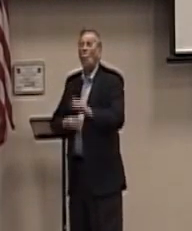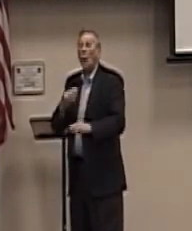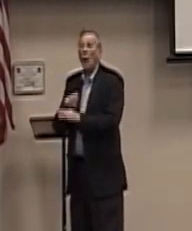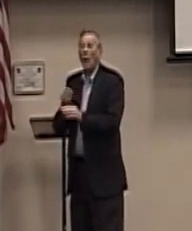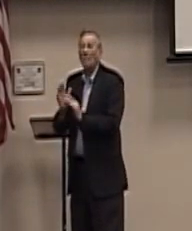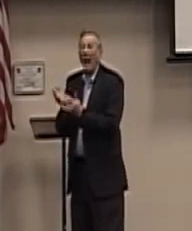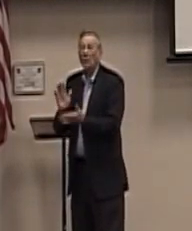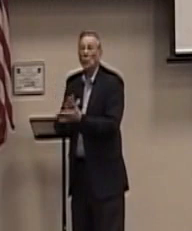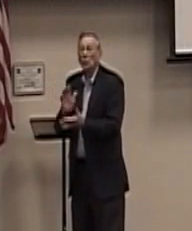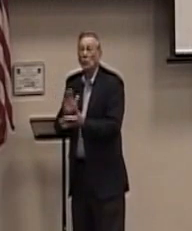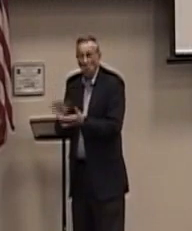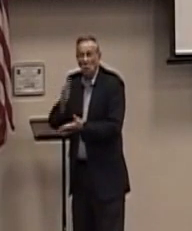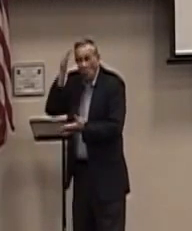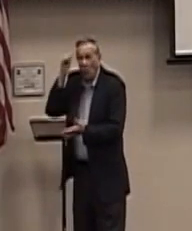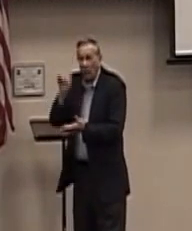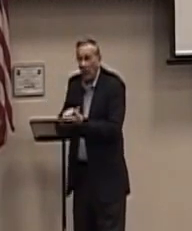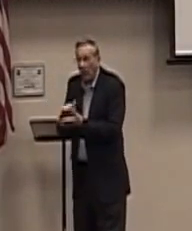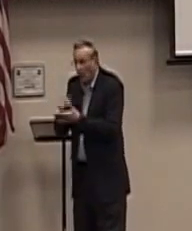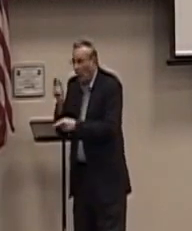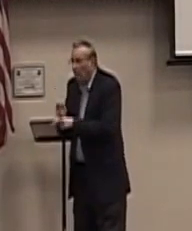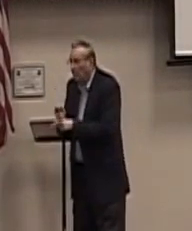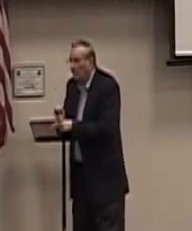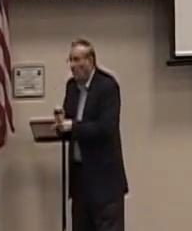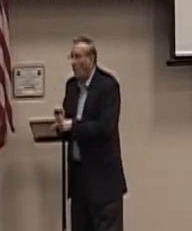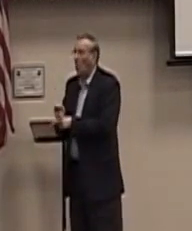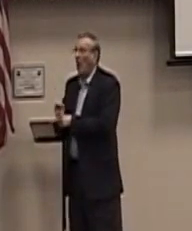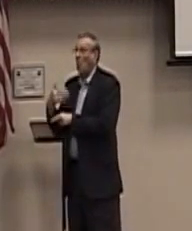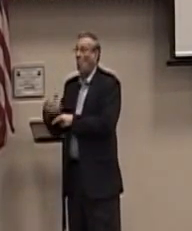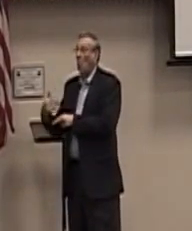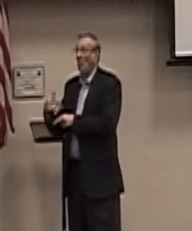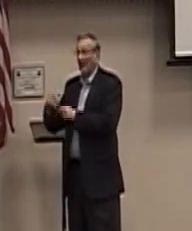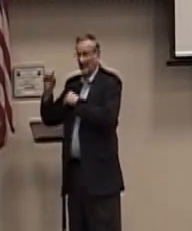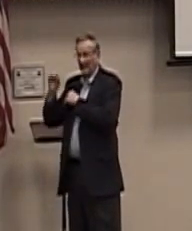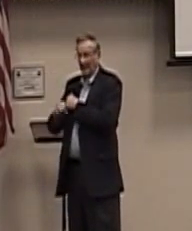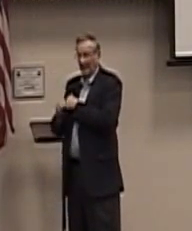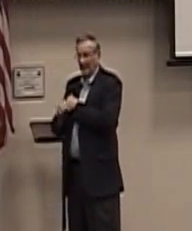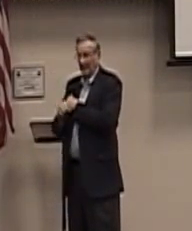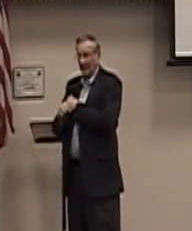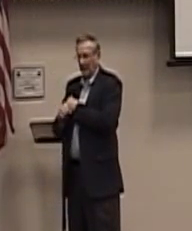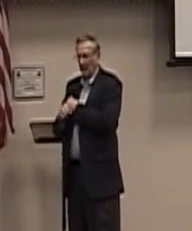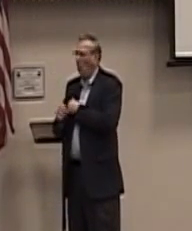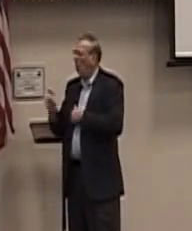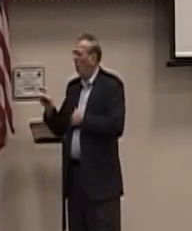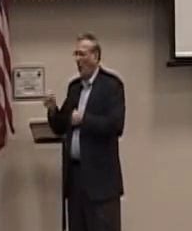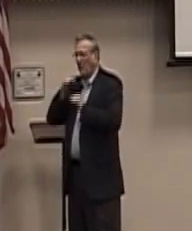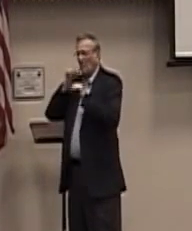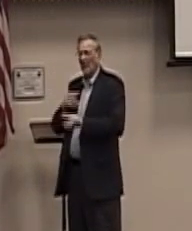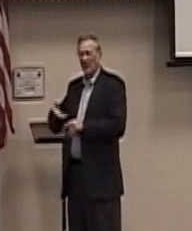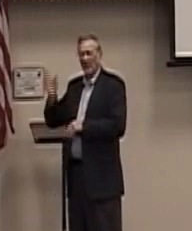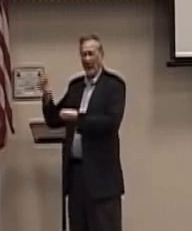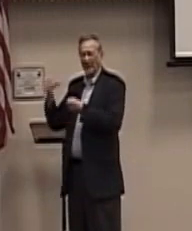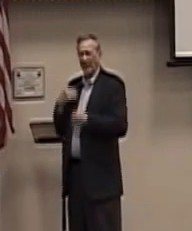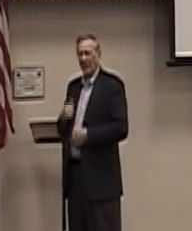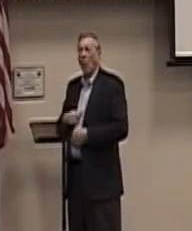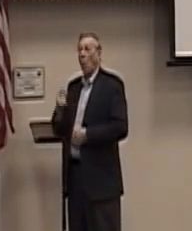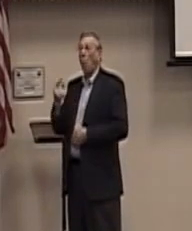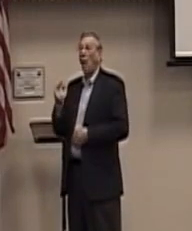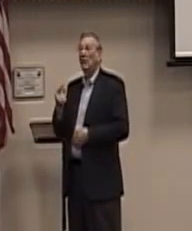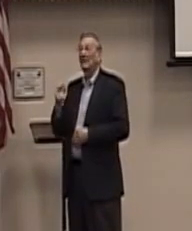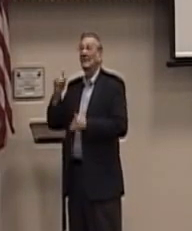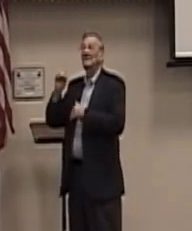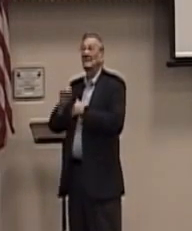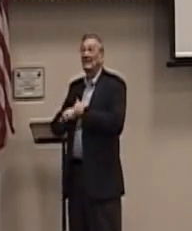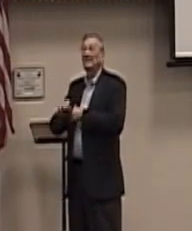program. Y'all are familiar with that, right? And so Sunset looks and it goes, what are all these blessings God's given us? And one of them is this